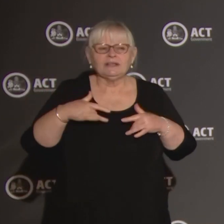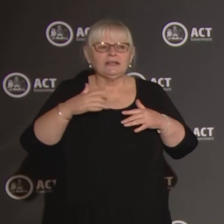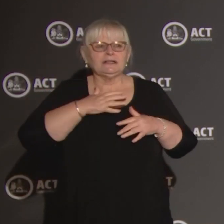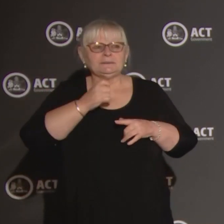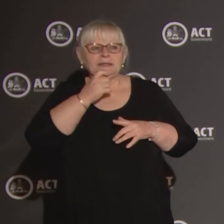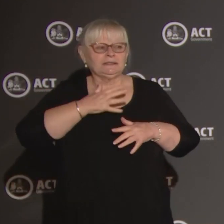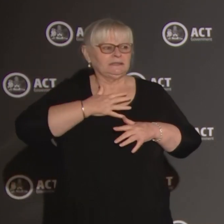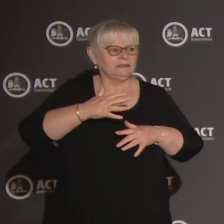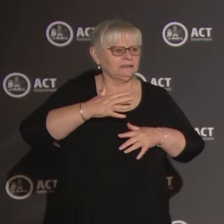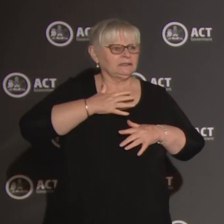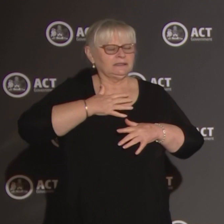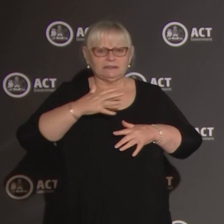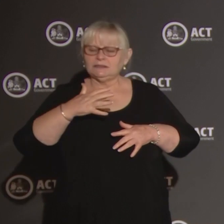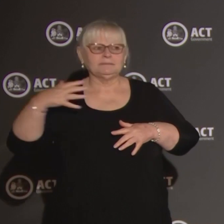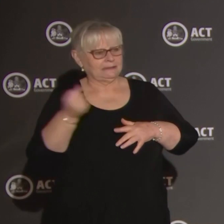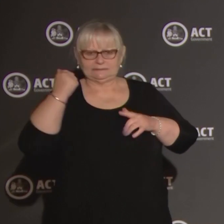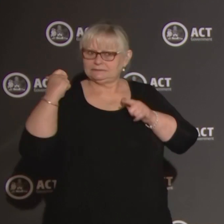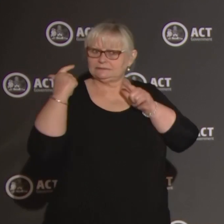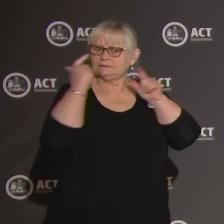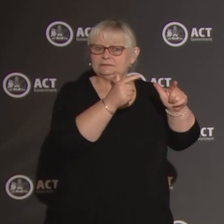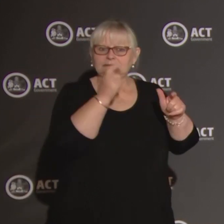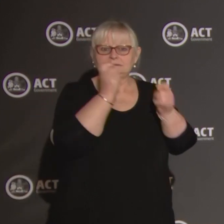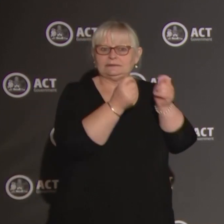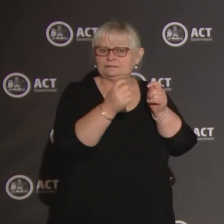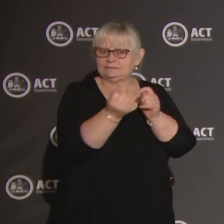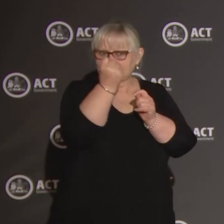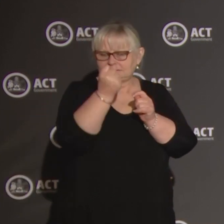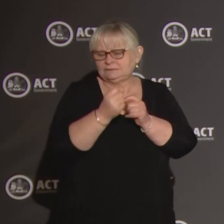breath, absolutely come forward and get tested.